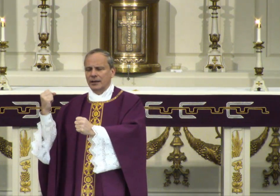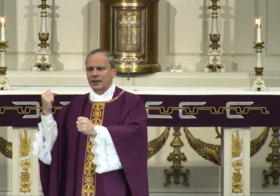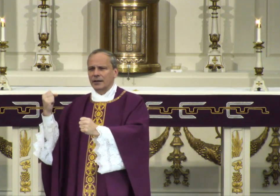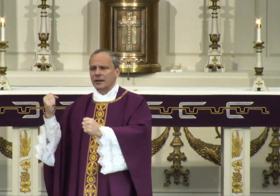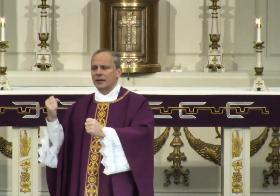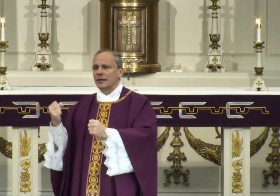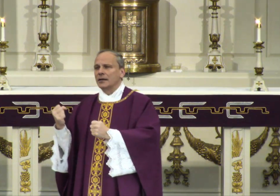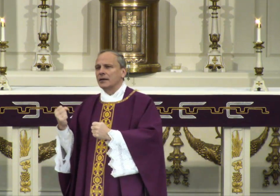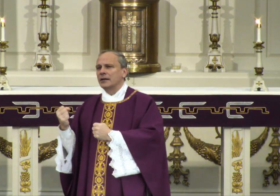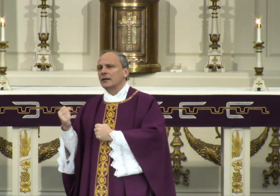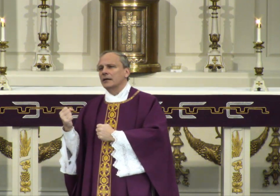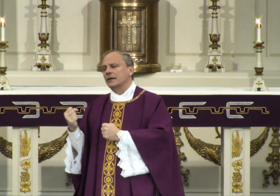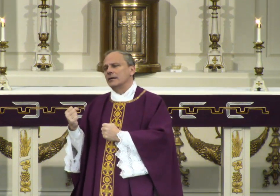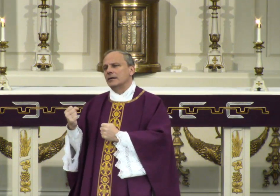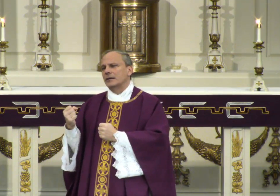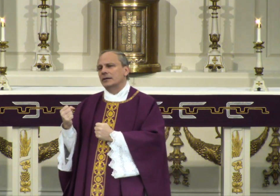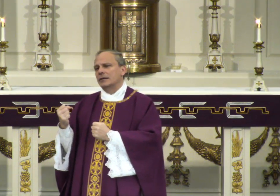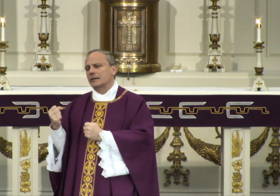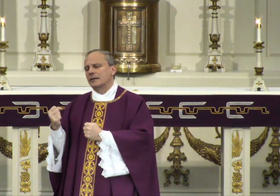fully.